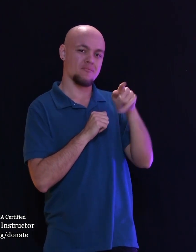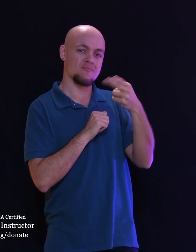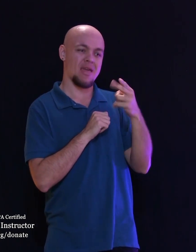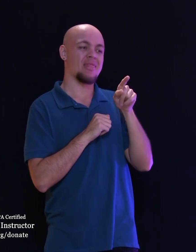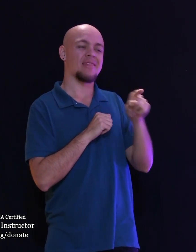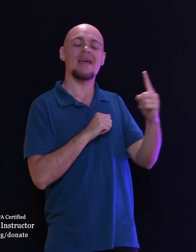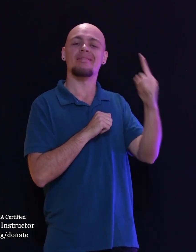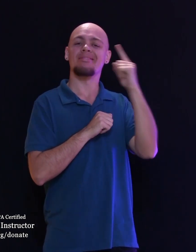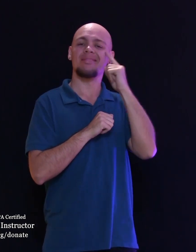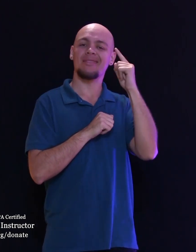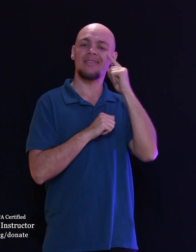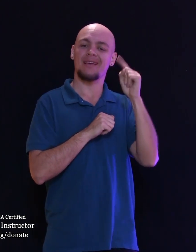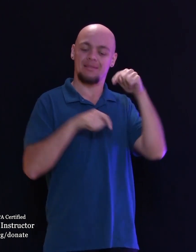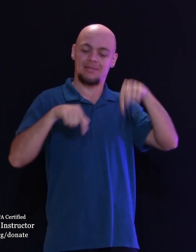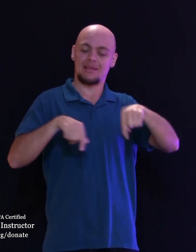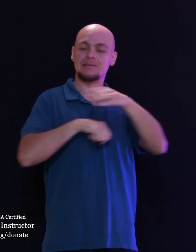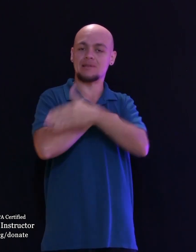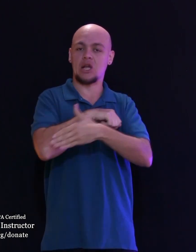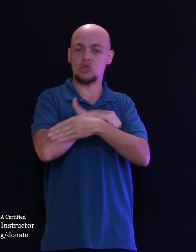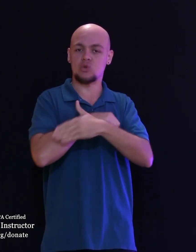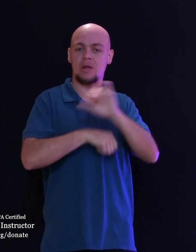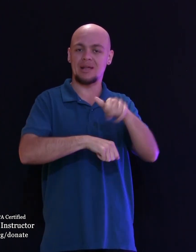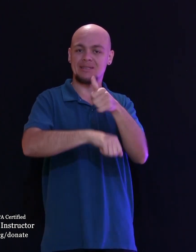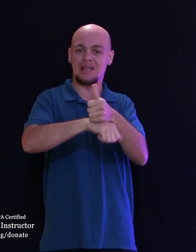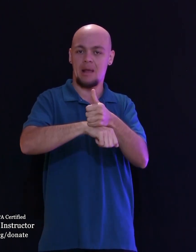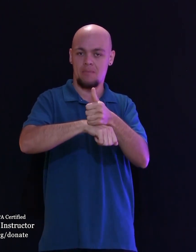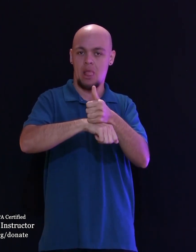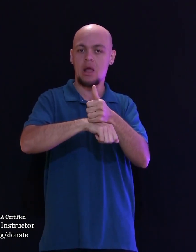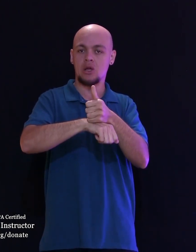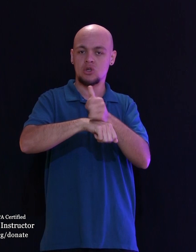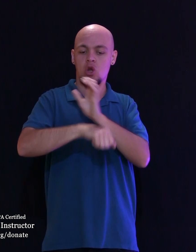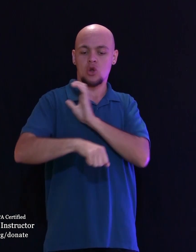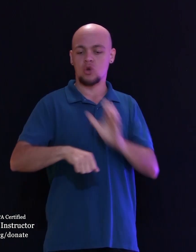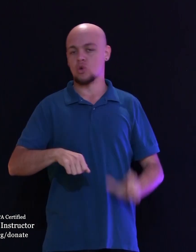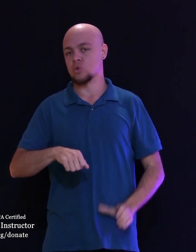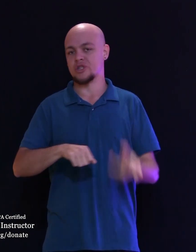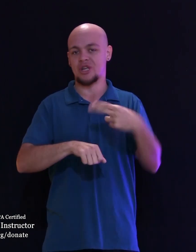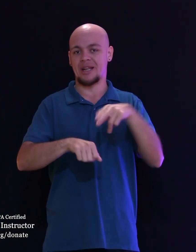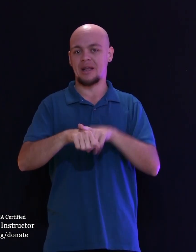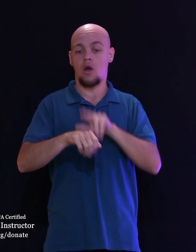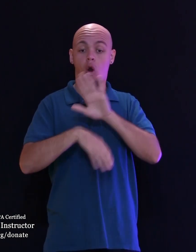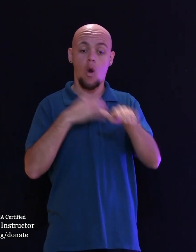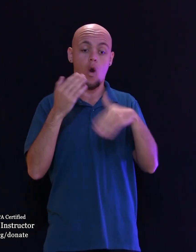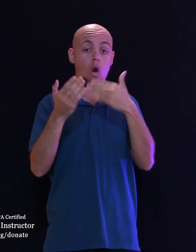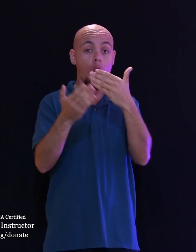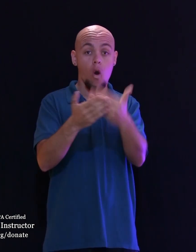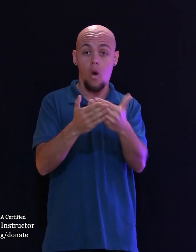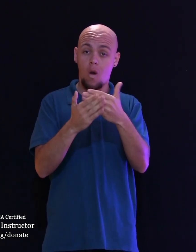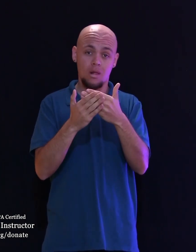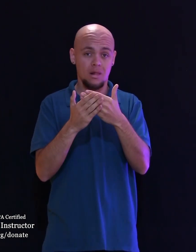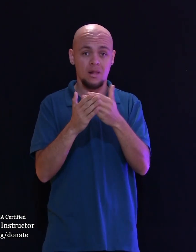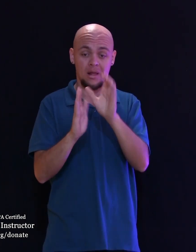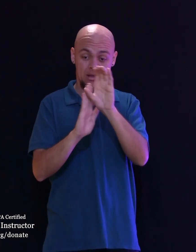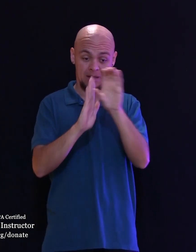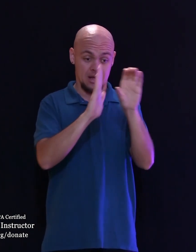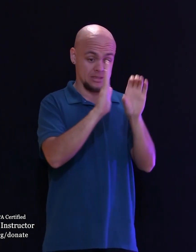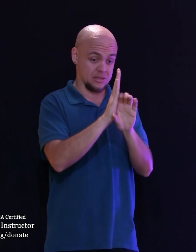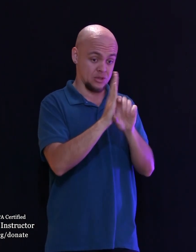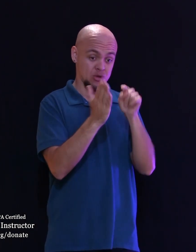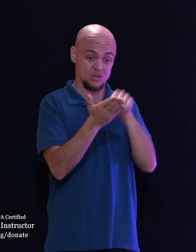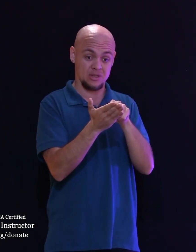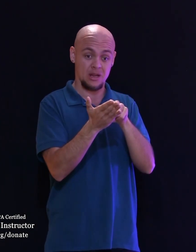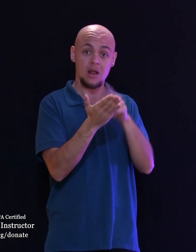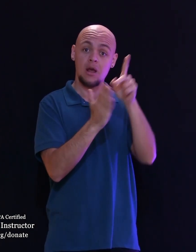was established as a Christian nation. That all the founders were Christian, that they got their ideas from the Constitution, from the